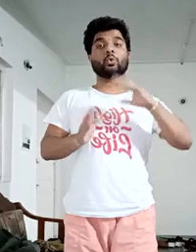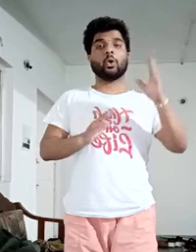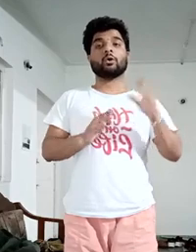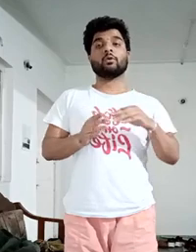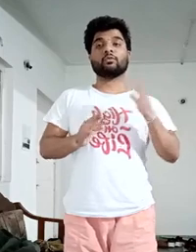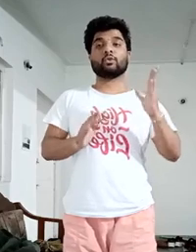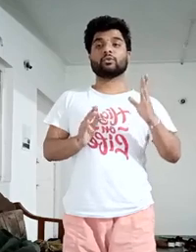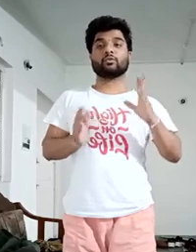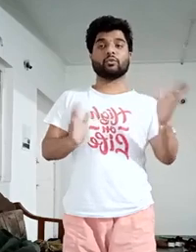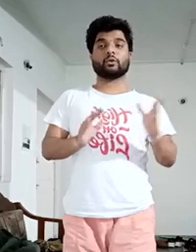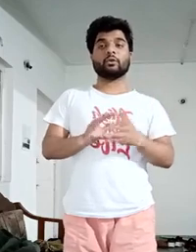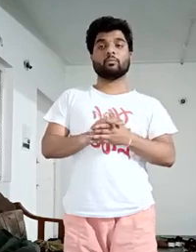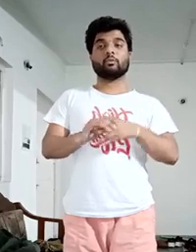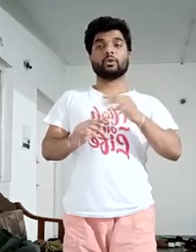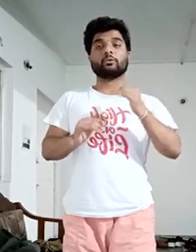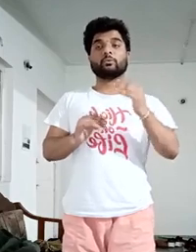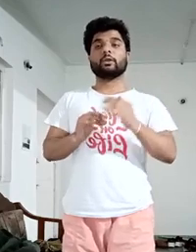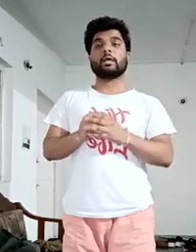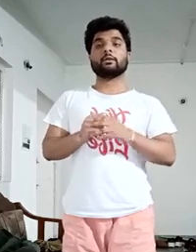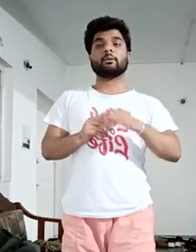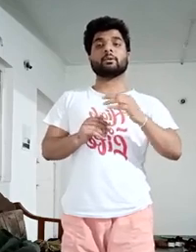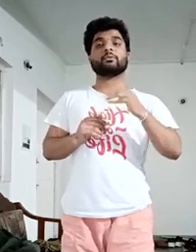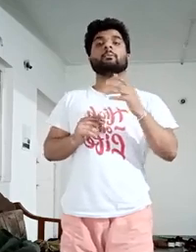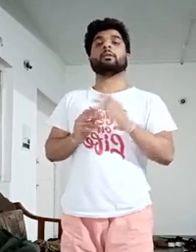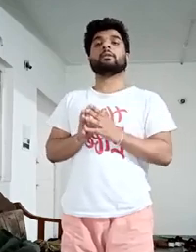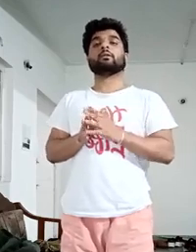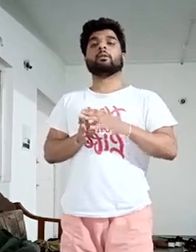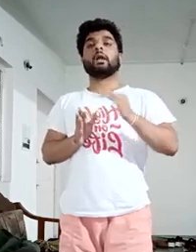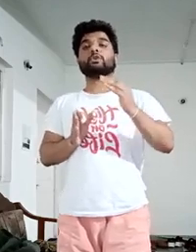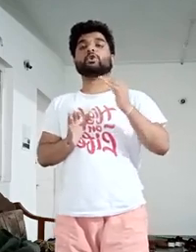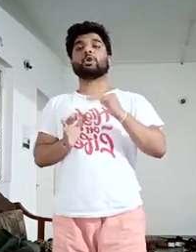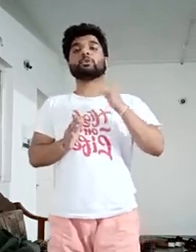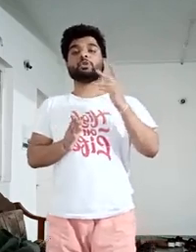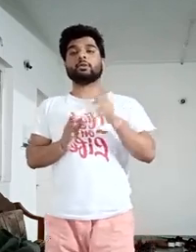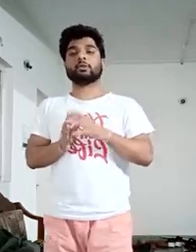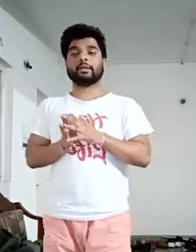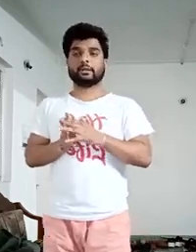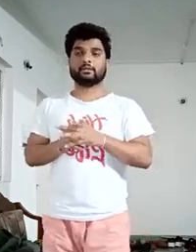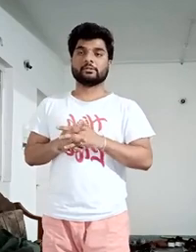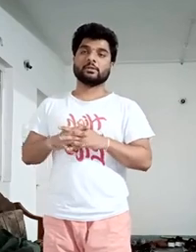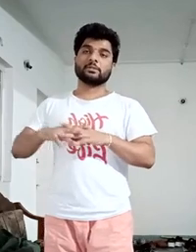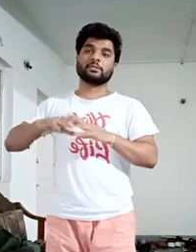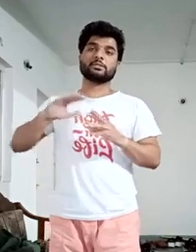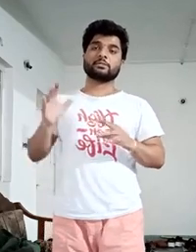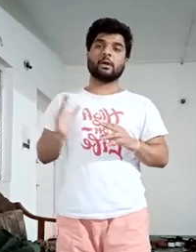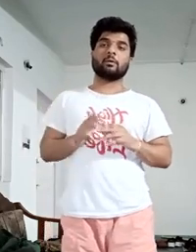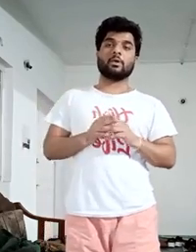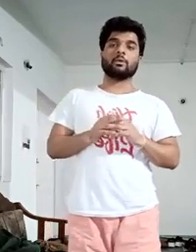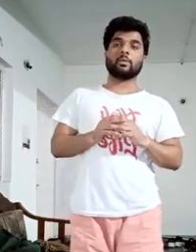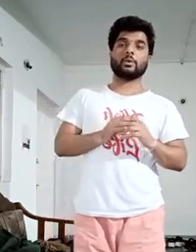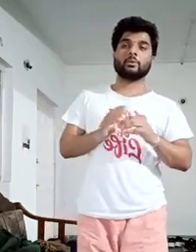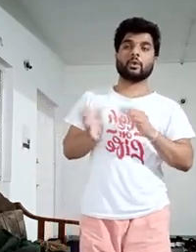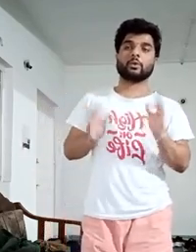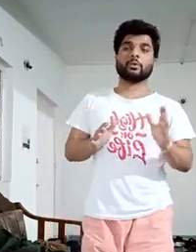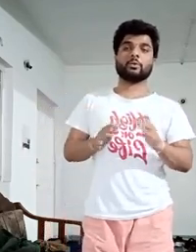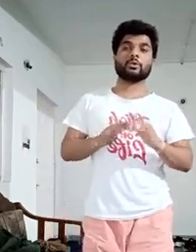long, float to float, boolean to boolean, and the double to double, and short to short, like that. Since Java 5, we do not need to